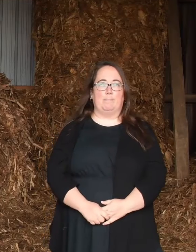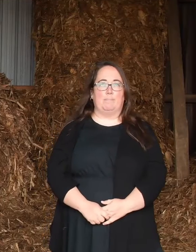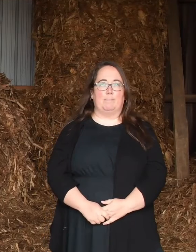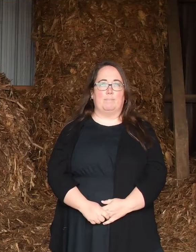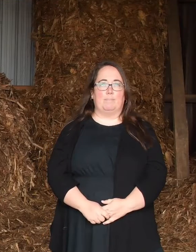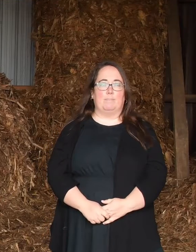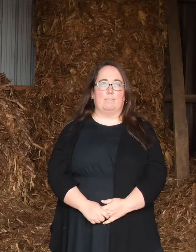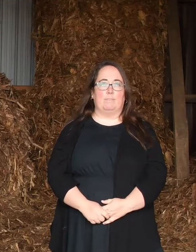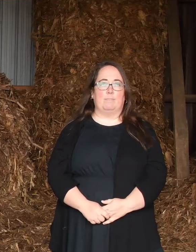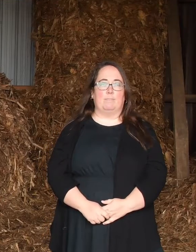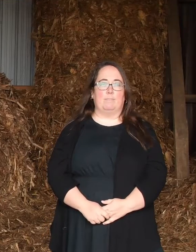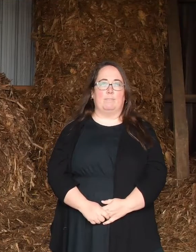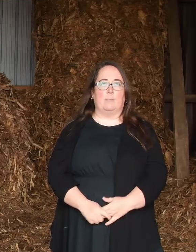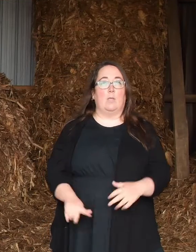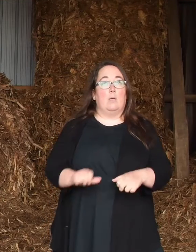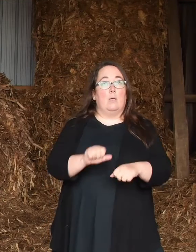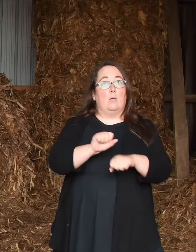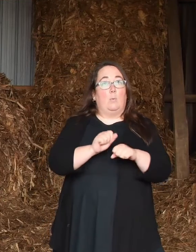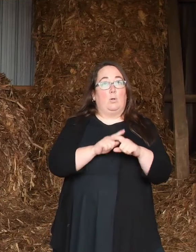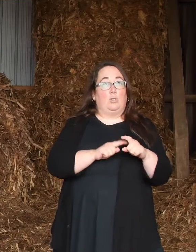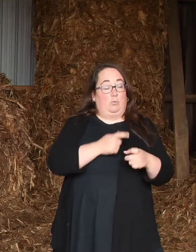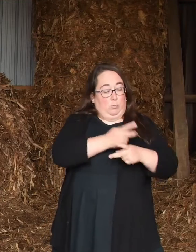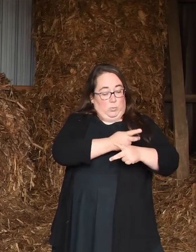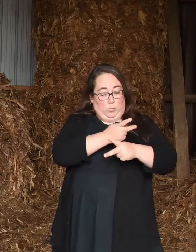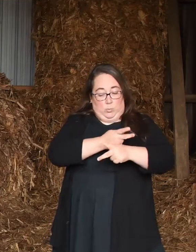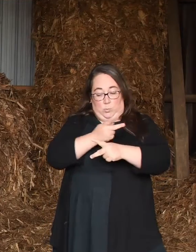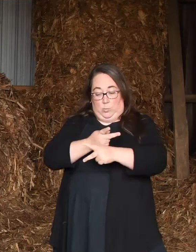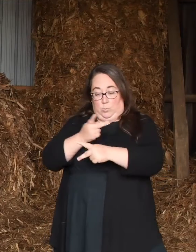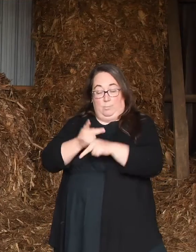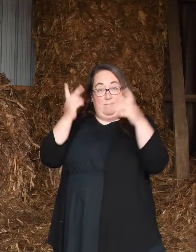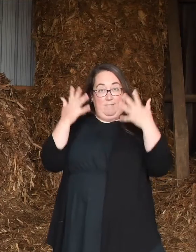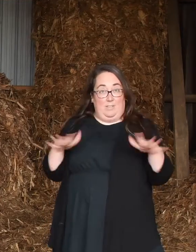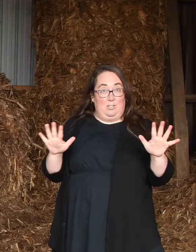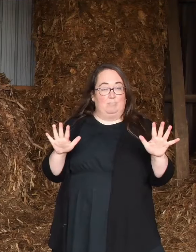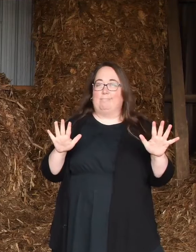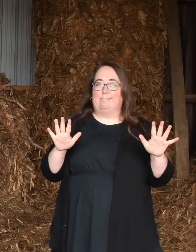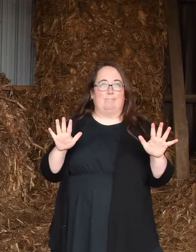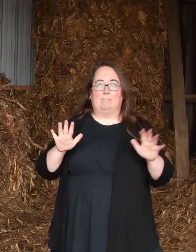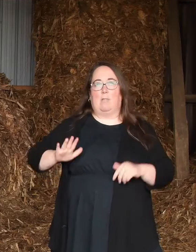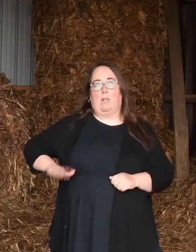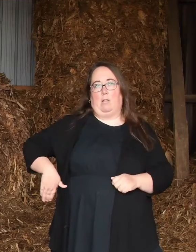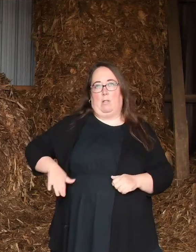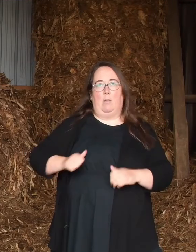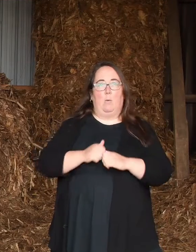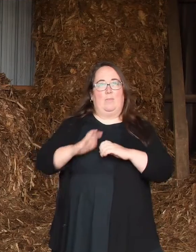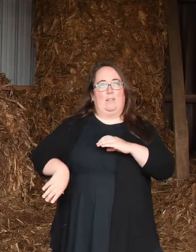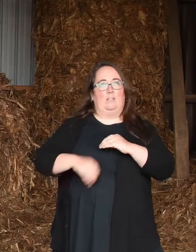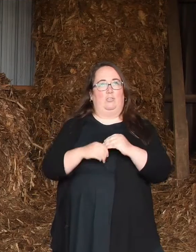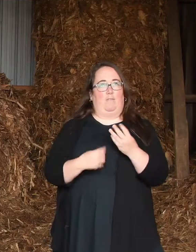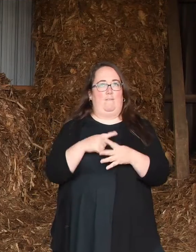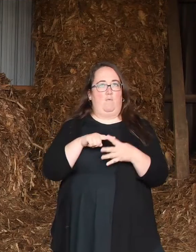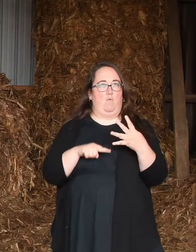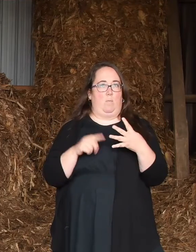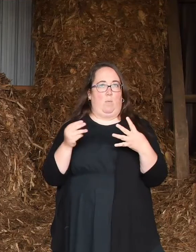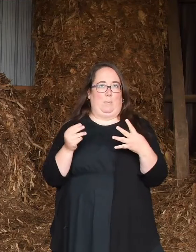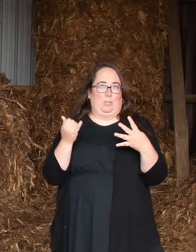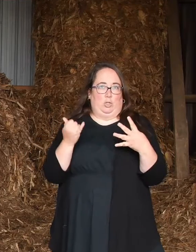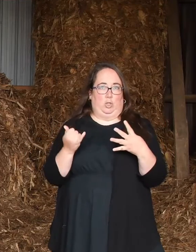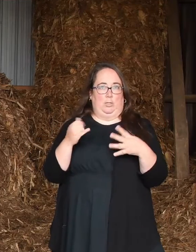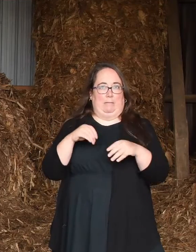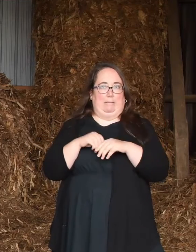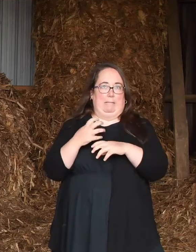And our work to preserve valuable farmland is not done, with an additional 4 properties currently in